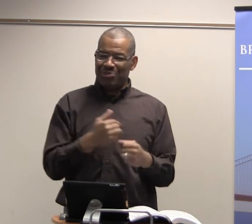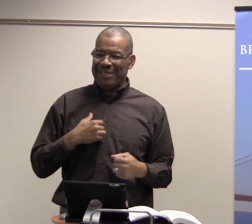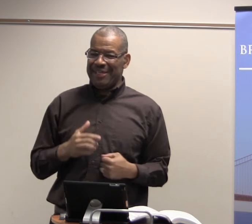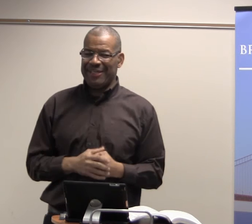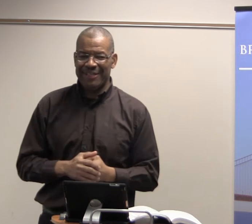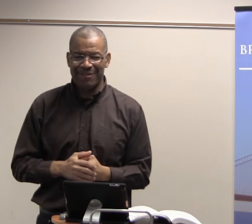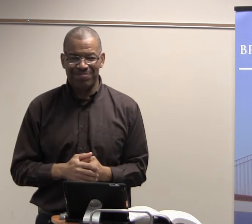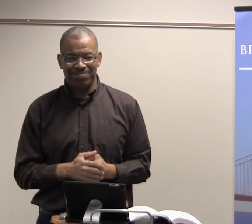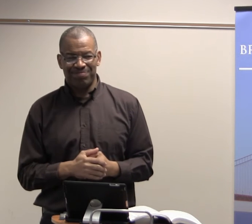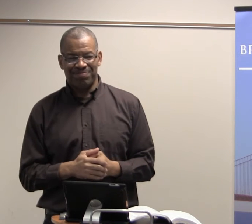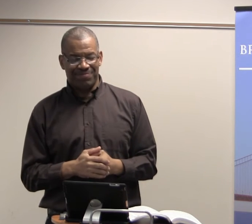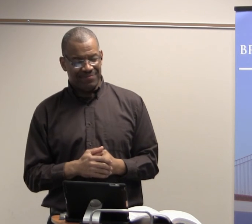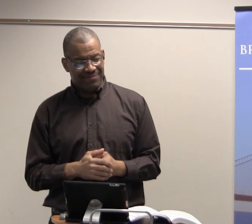me.